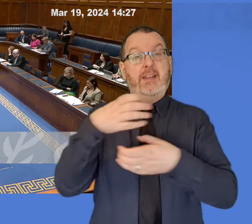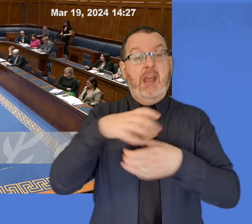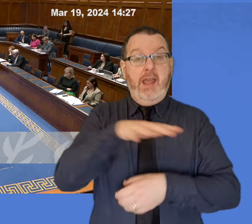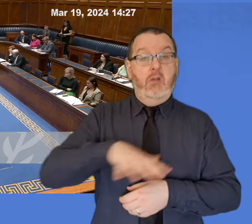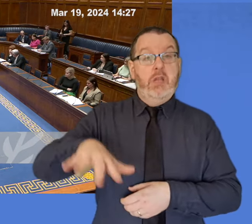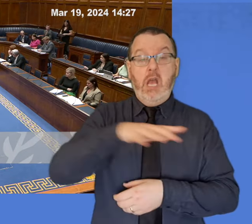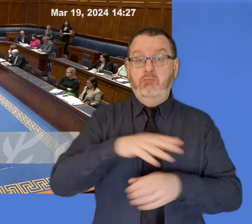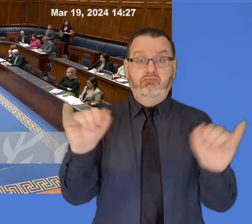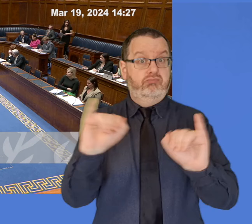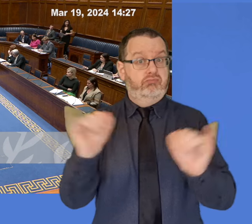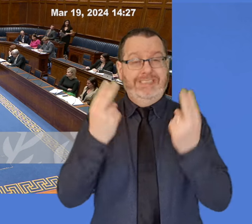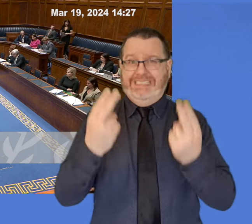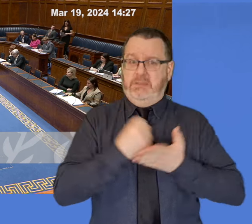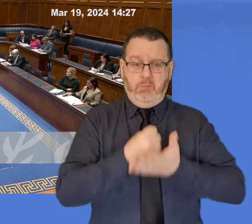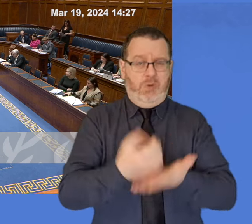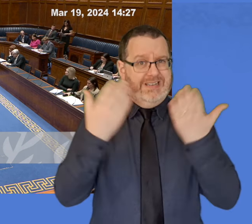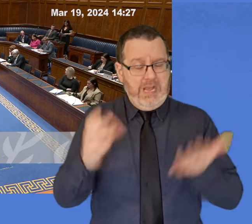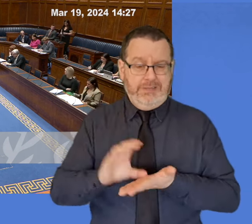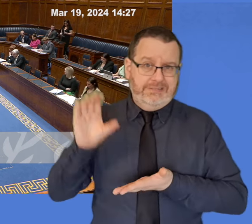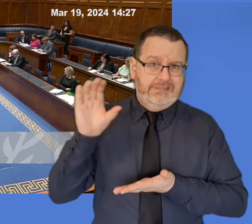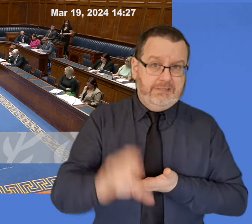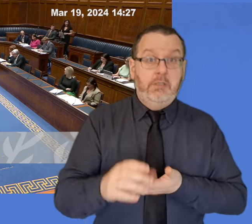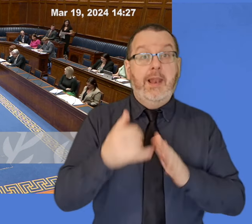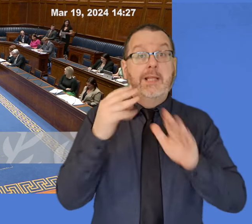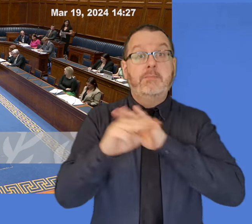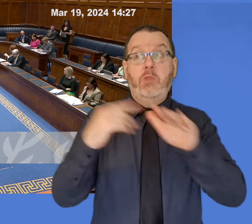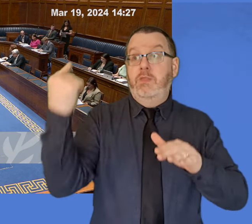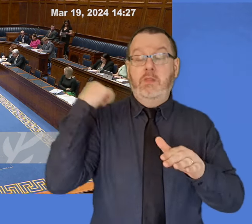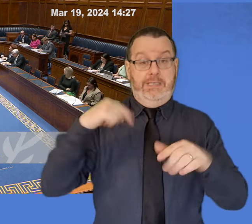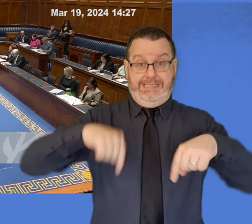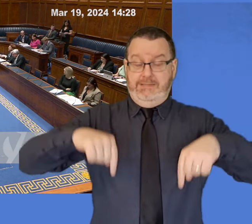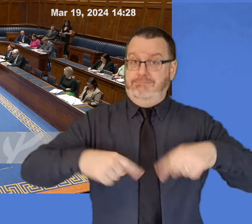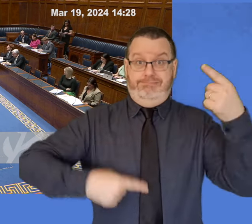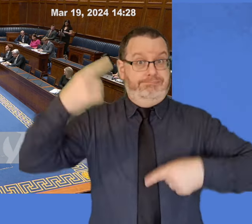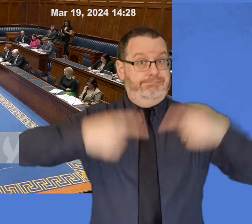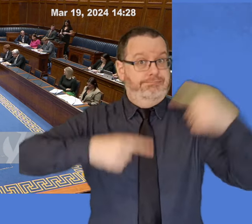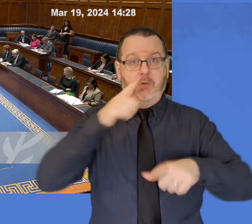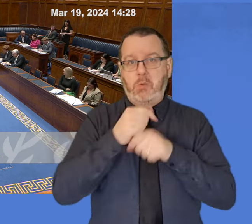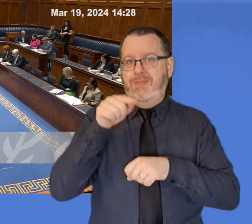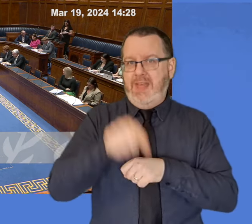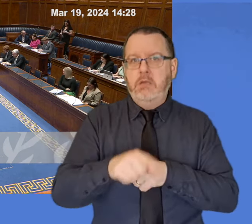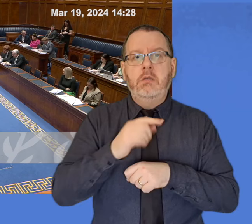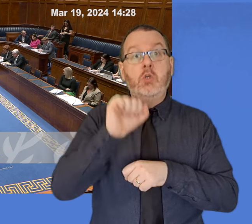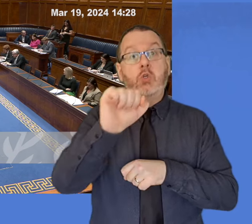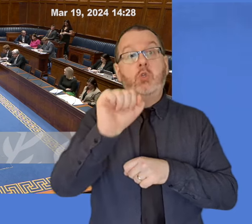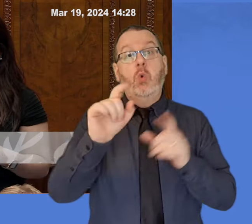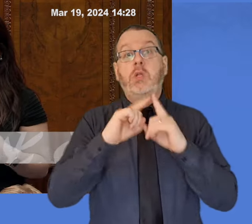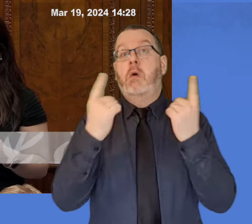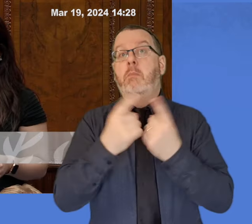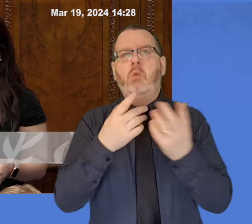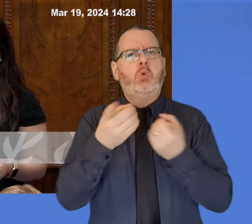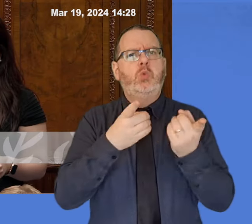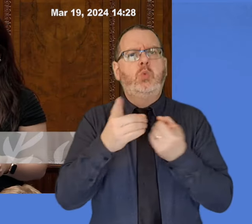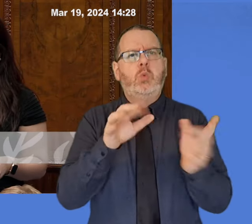Mr. Speaker, Minister, we know the childcare sector is in absolute crisis and it needs support now. And we had warm words last month about